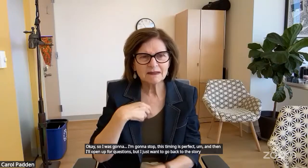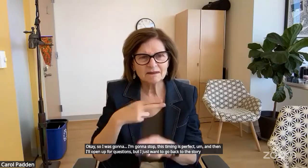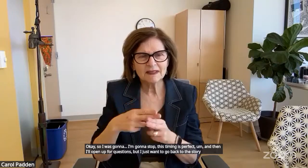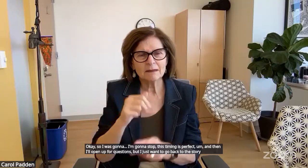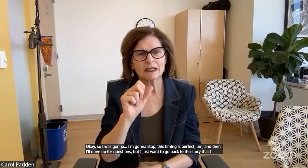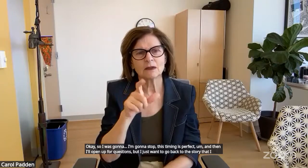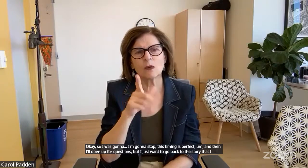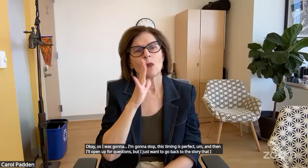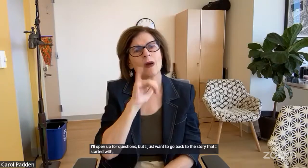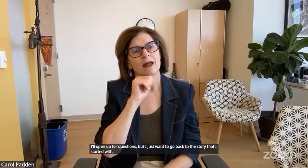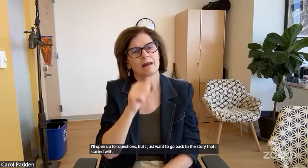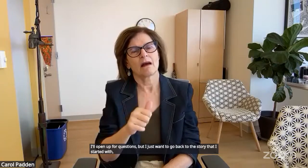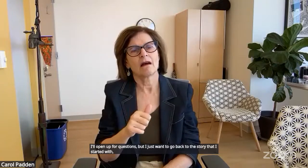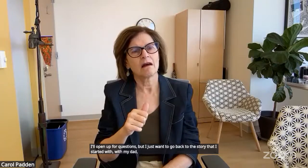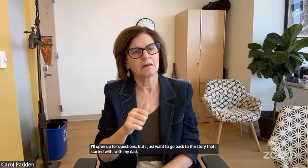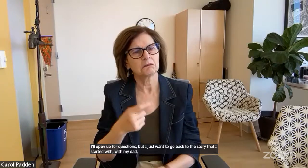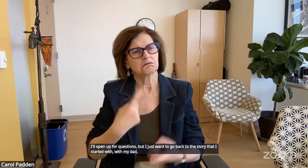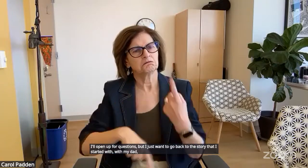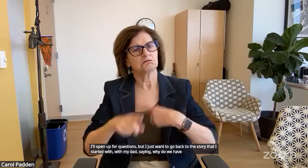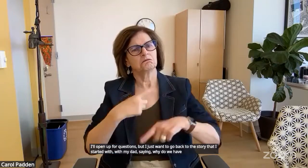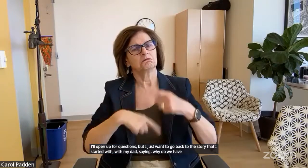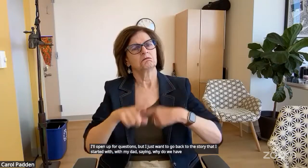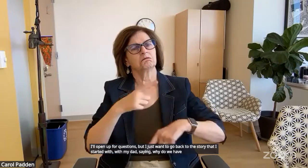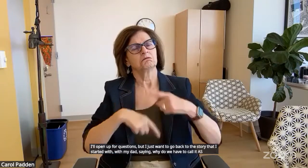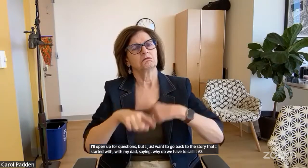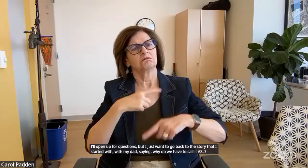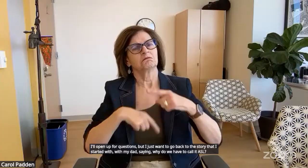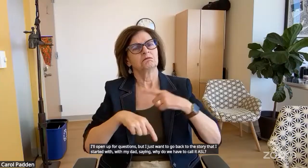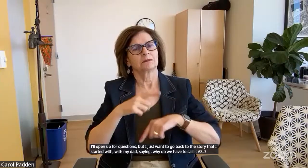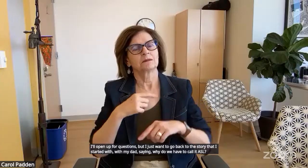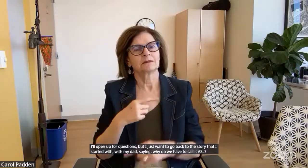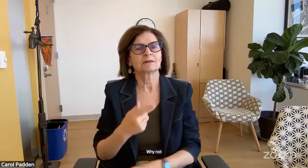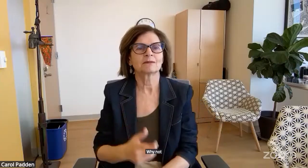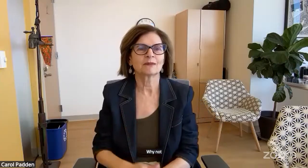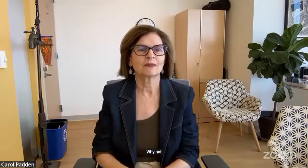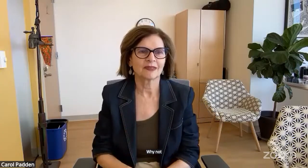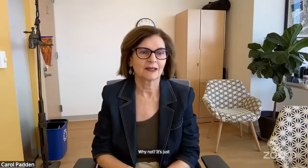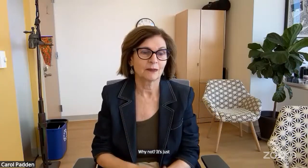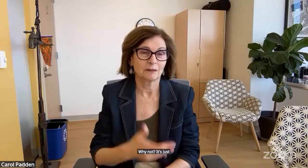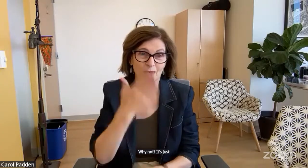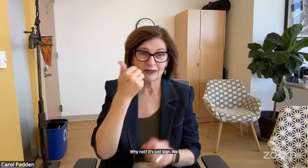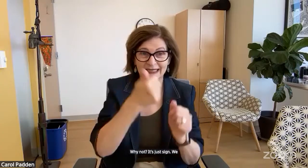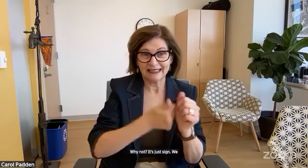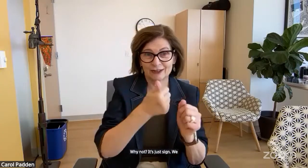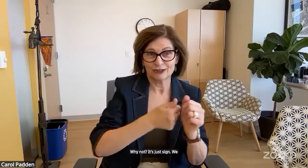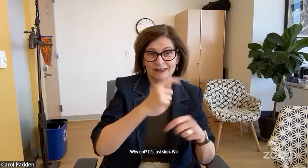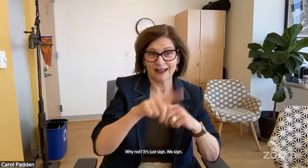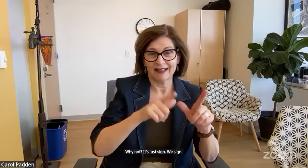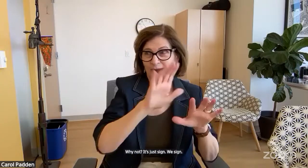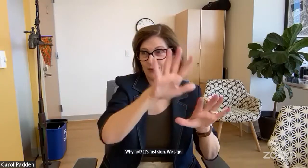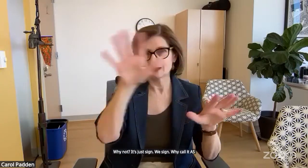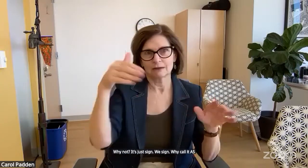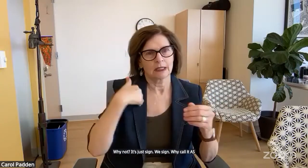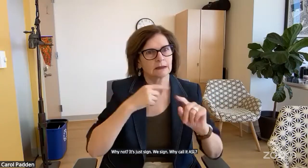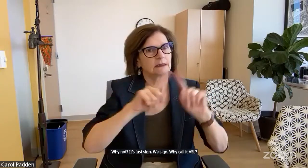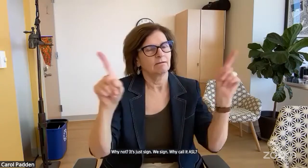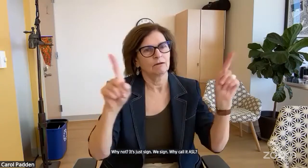started with my dad saying, why do we have to call it ASL? Why not? It's just sign. We sign. Why call it ASL? And